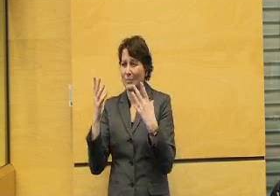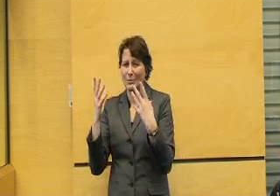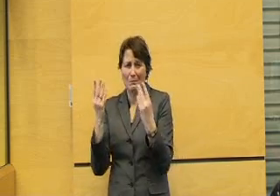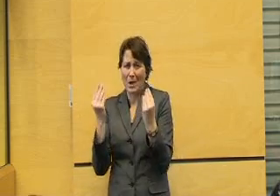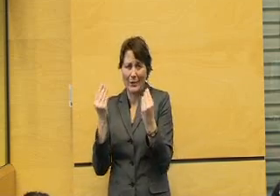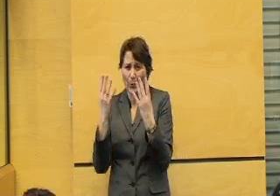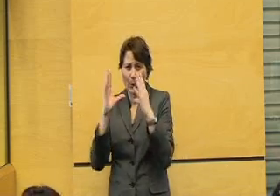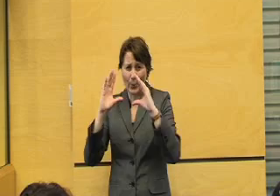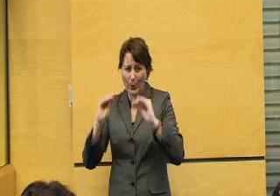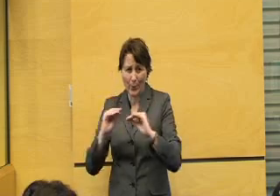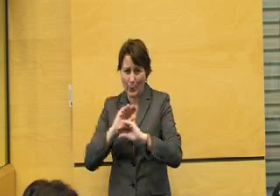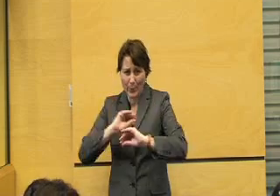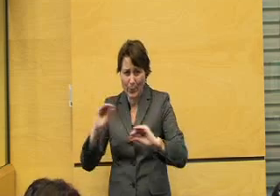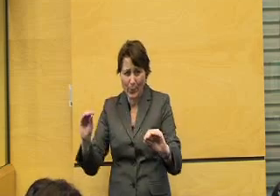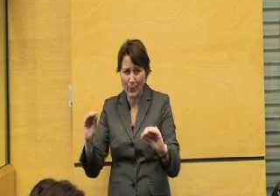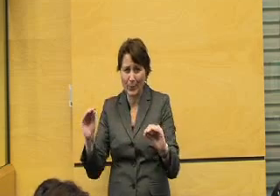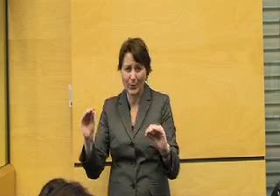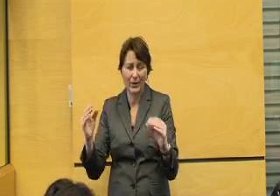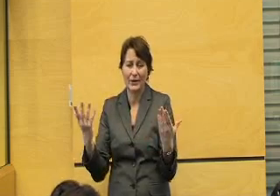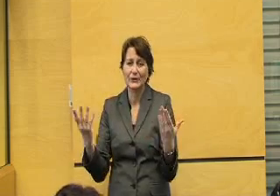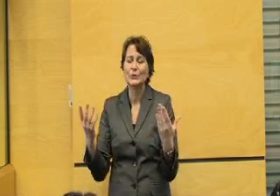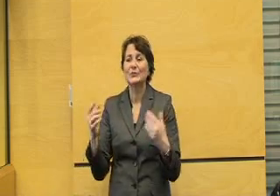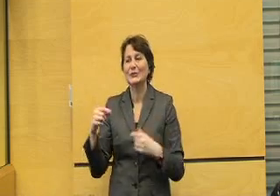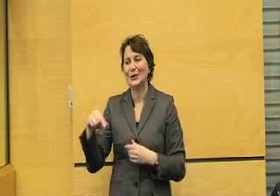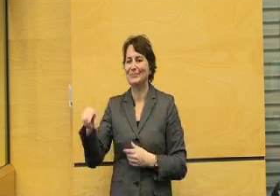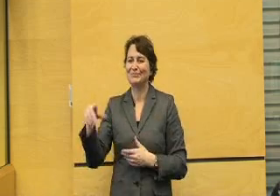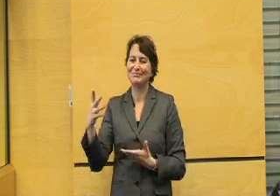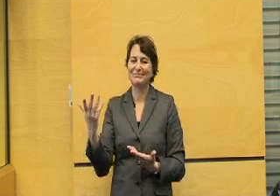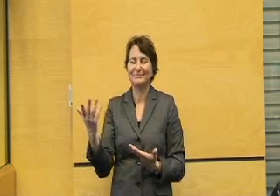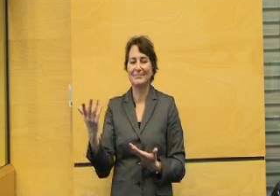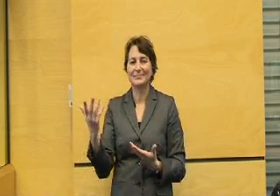and this tends to